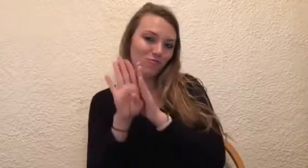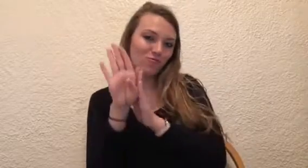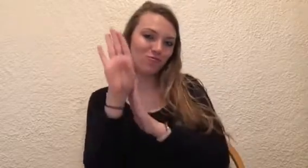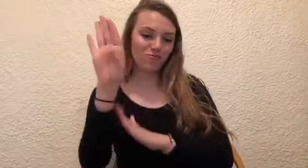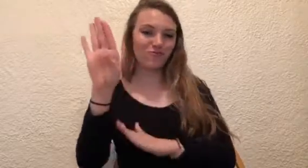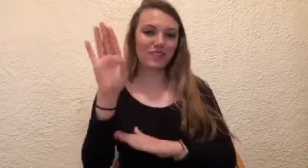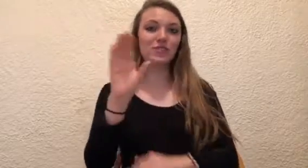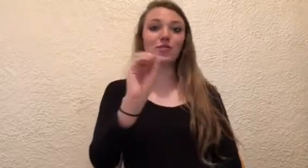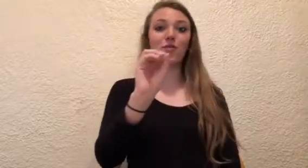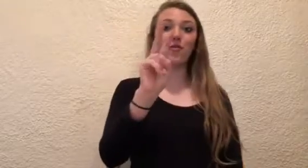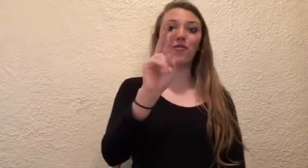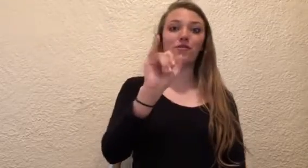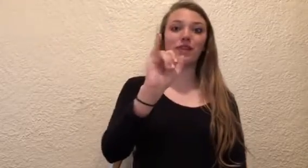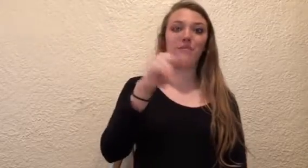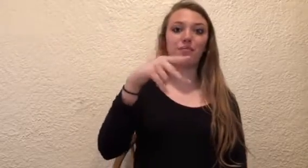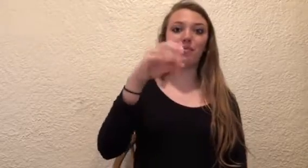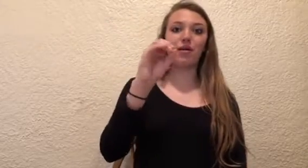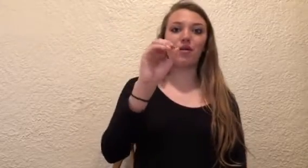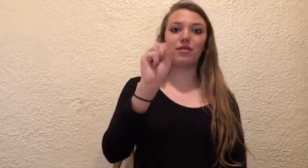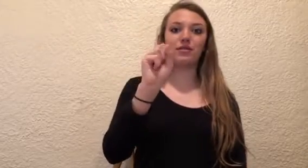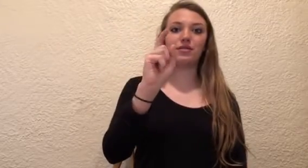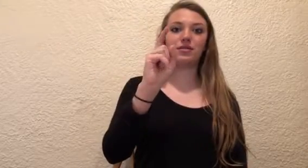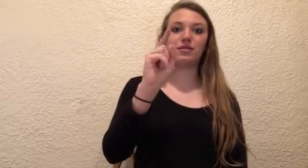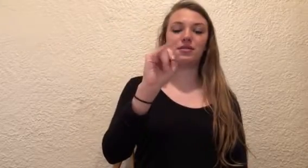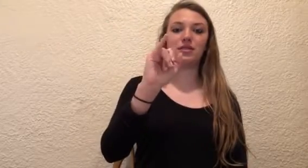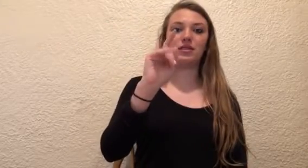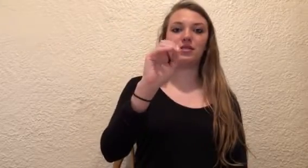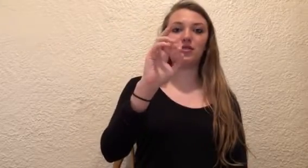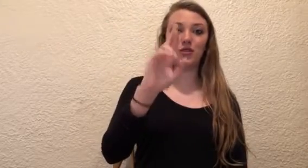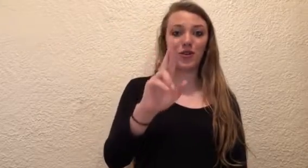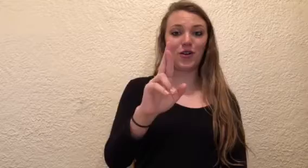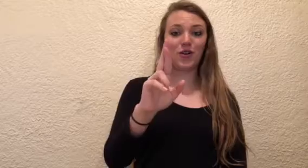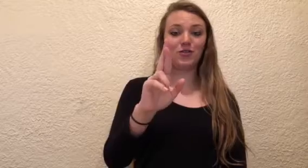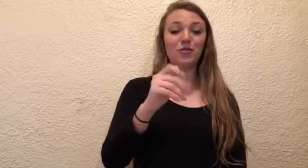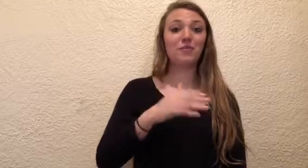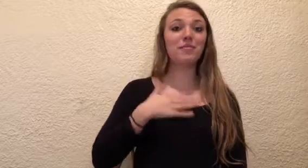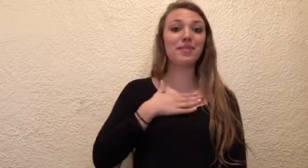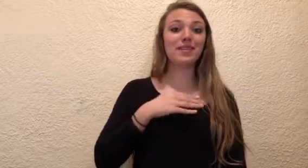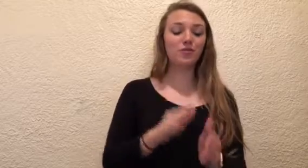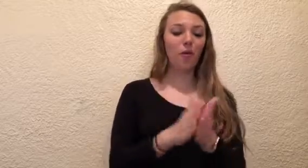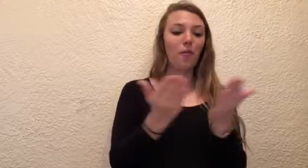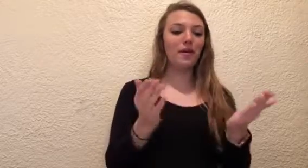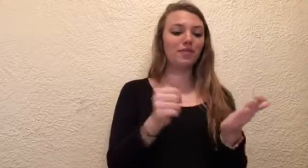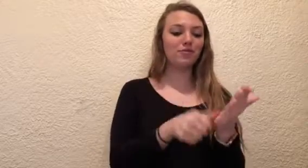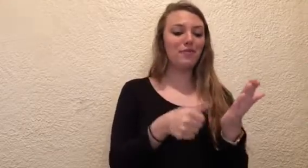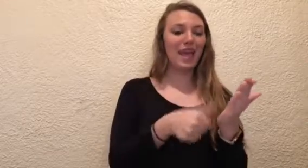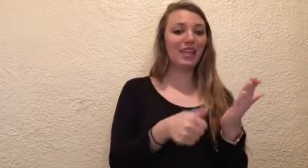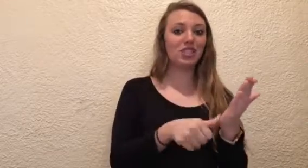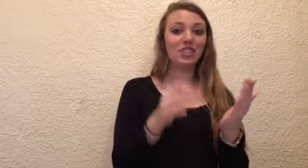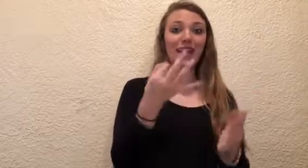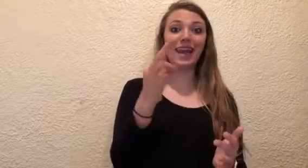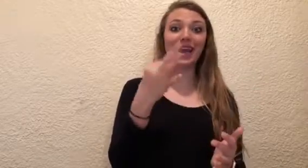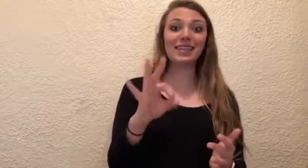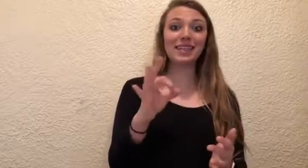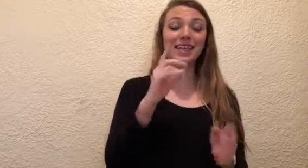you to turn to page 19, you're going to answer